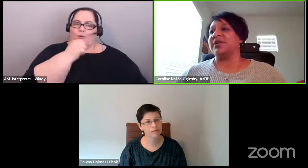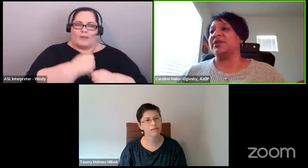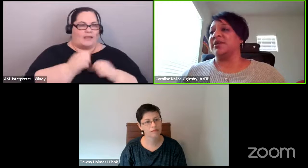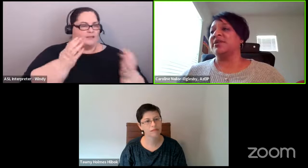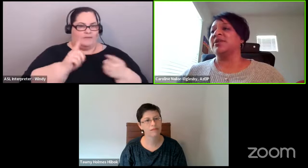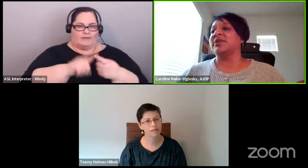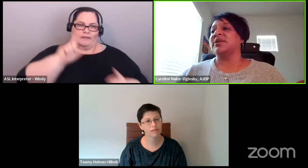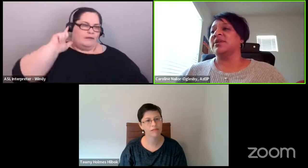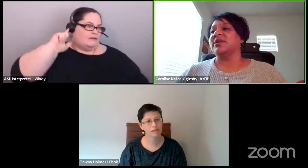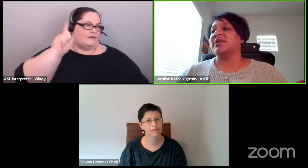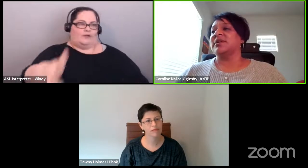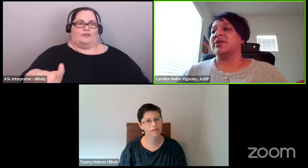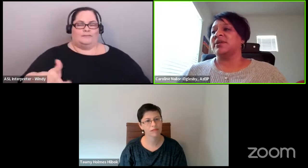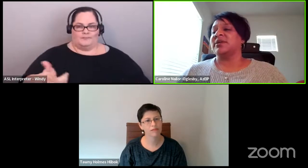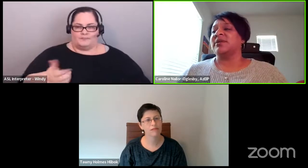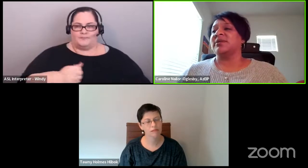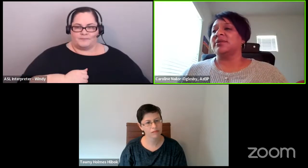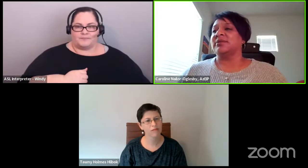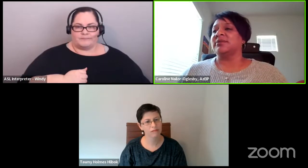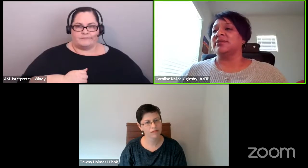until later.